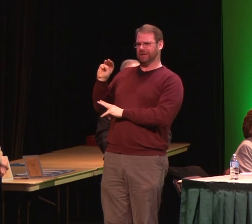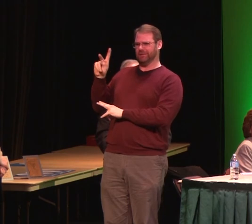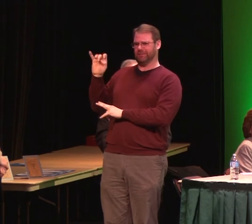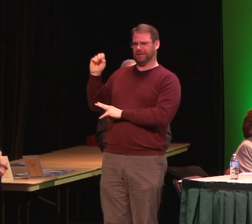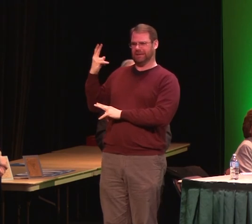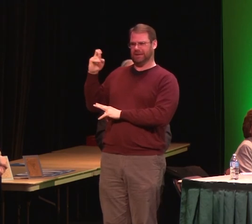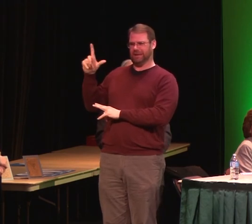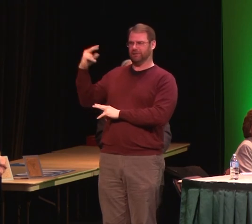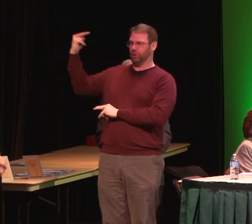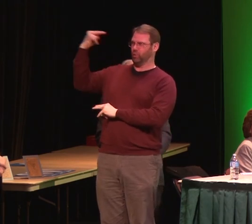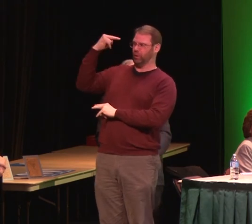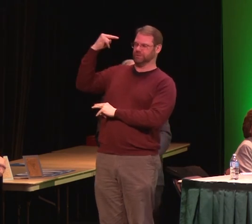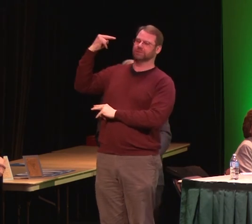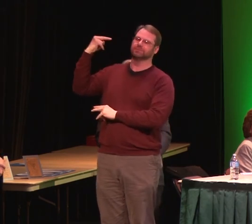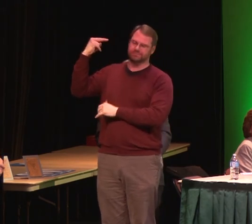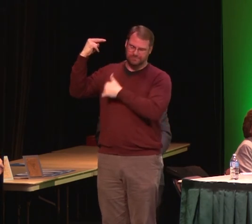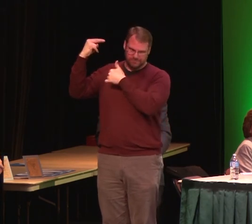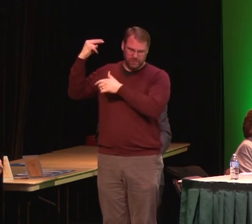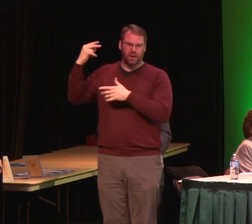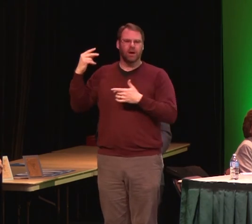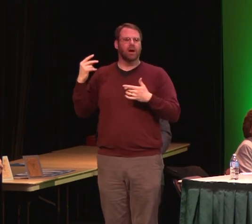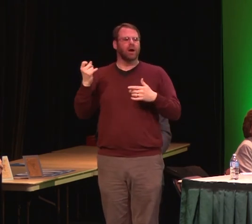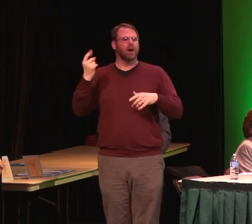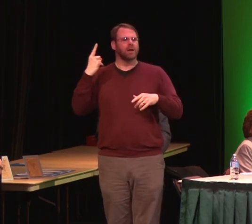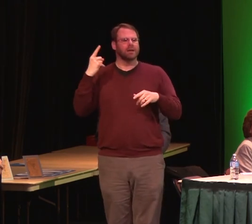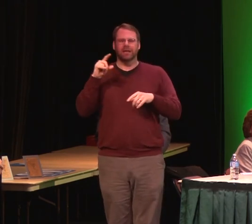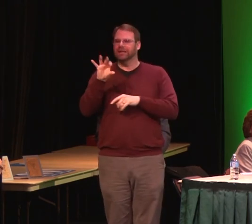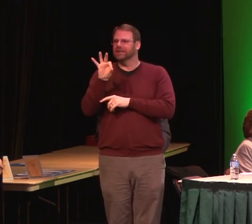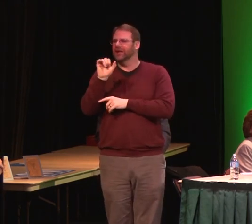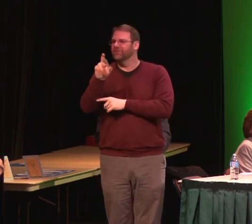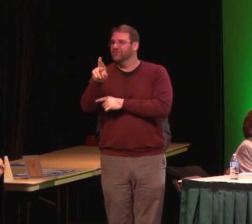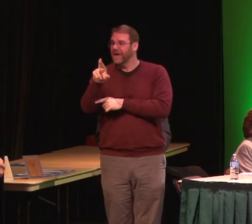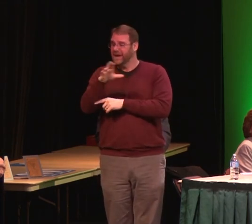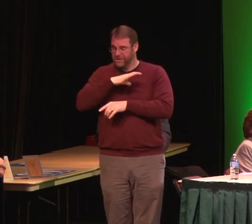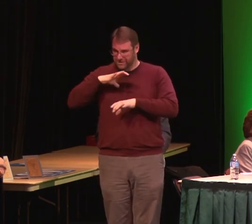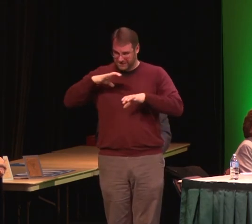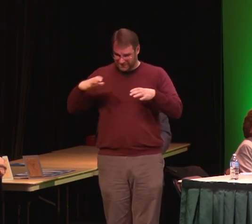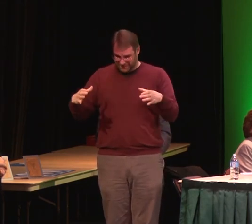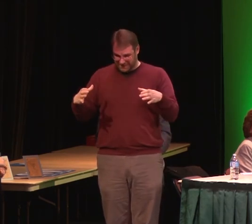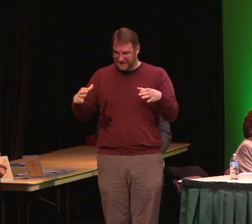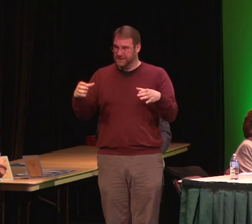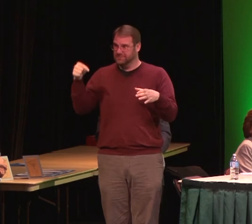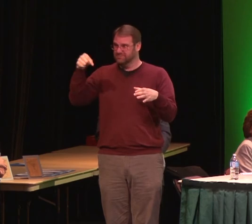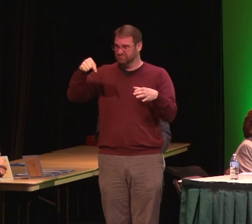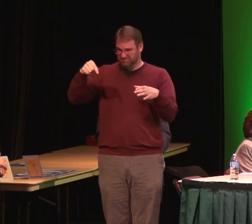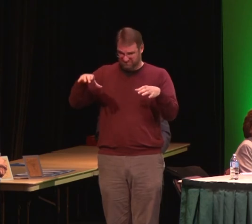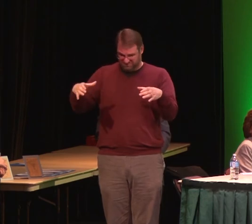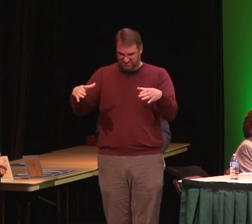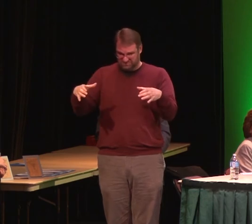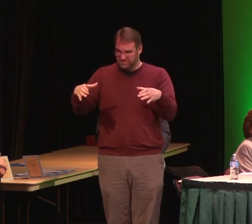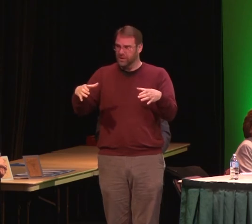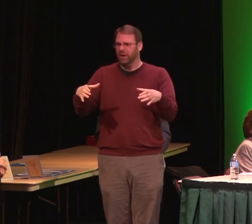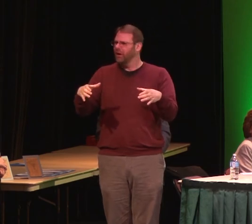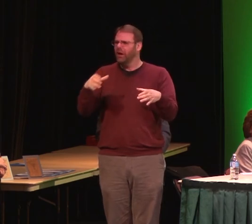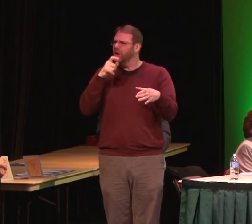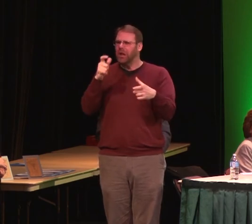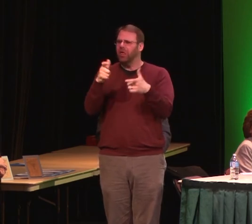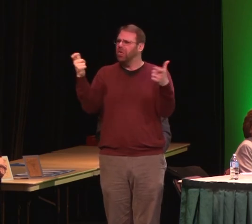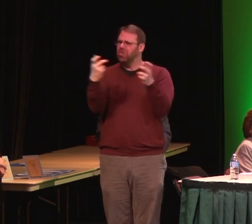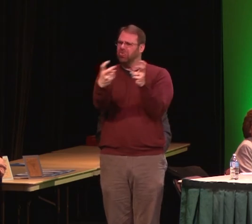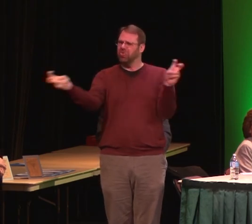us, that the fair committee is not a very large